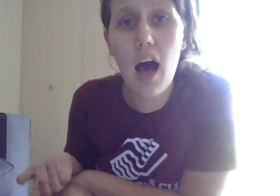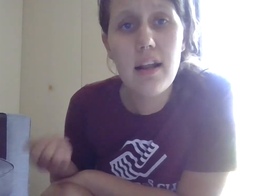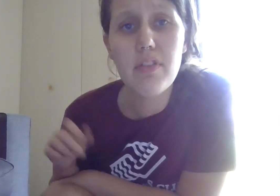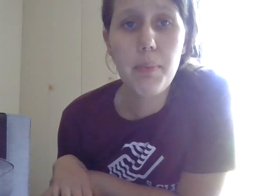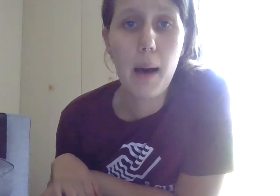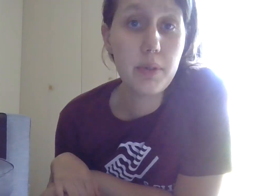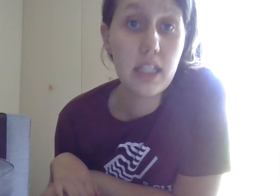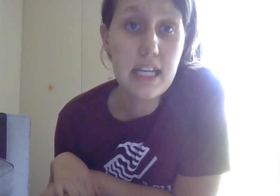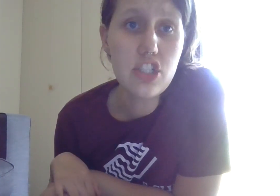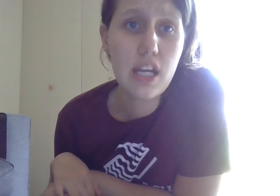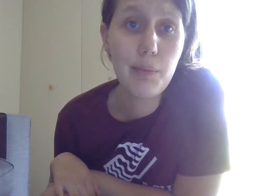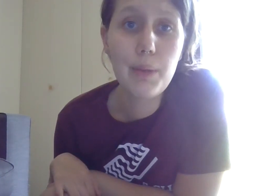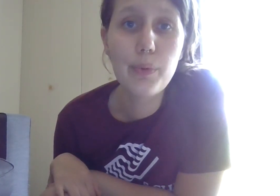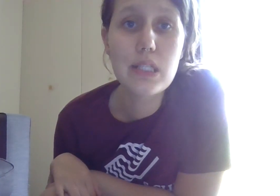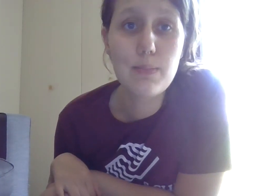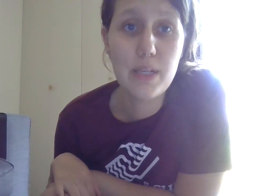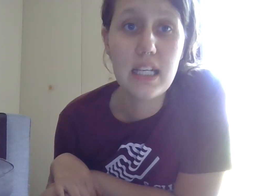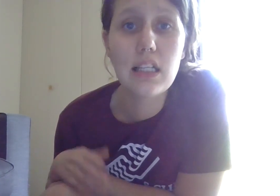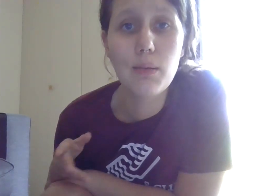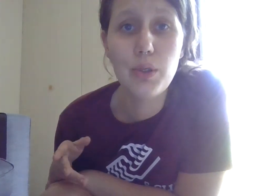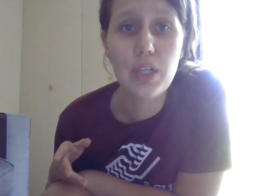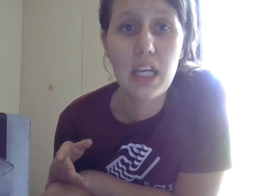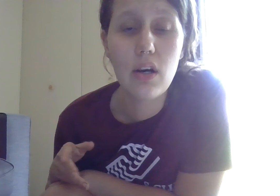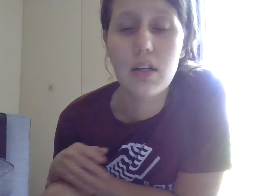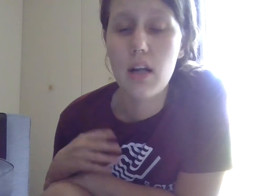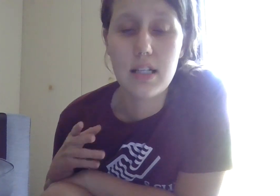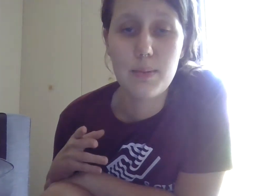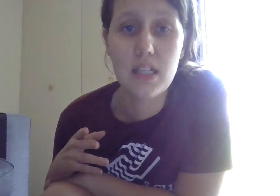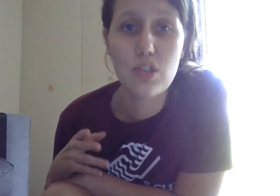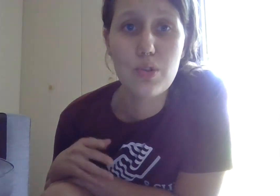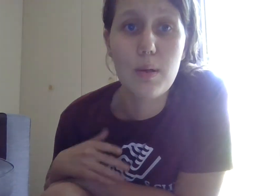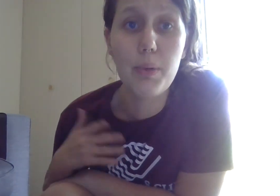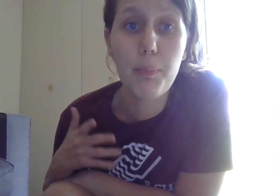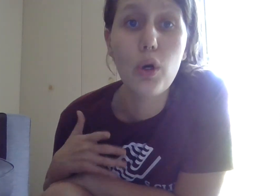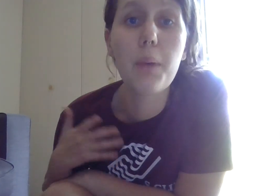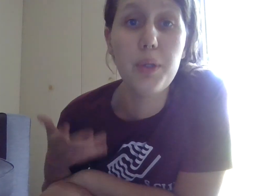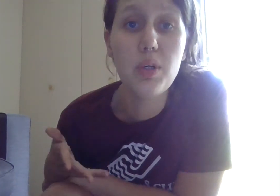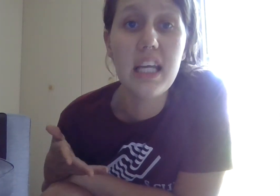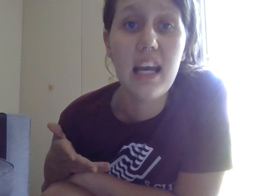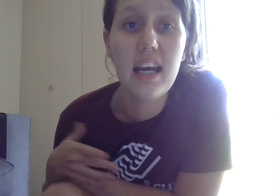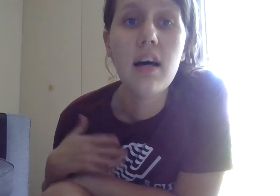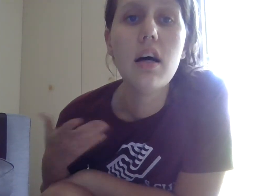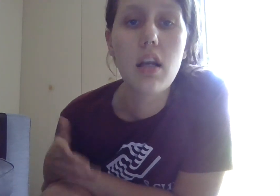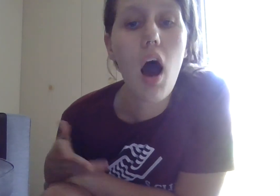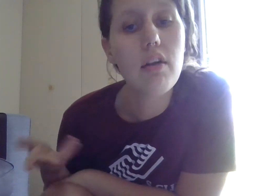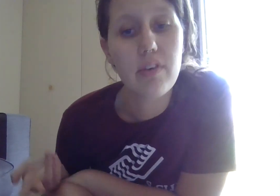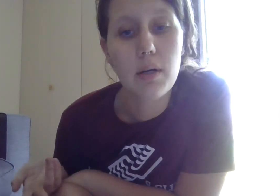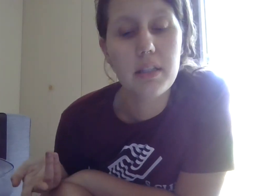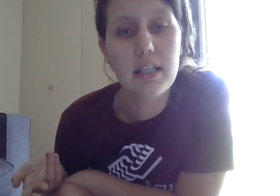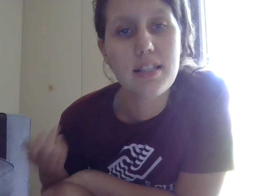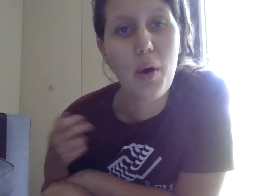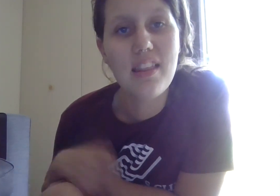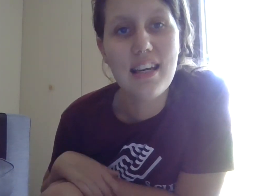of the population. People speak and communicate, or not speak, excuse me, people communicate nonverbally. So I think it's